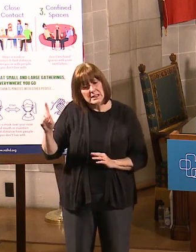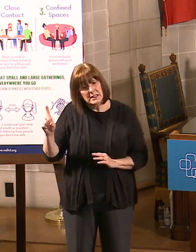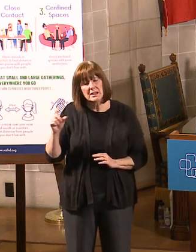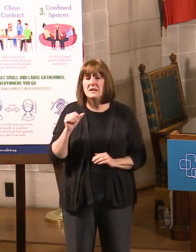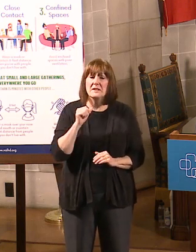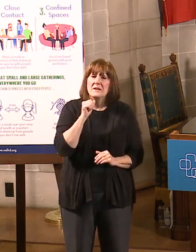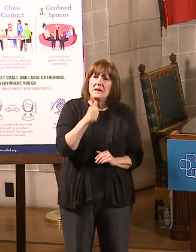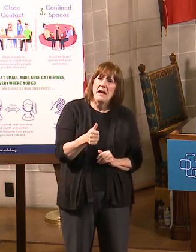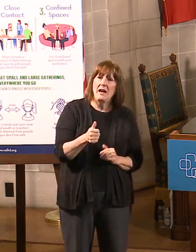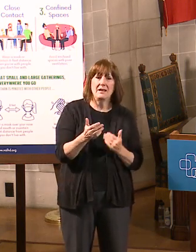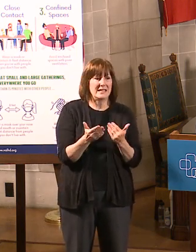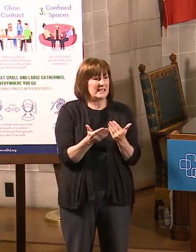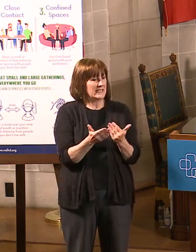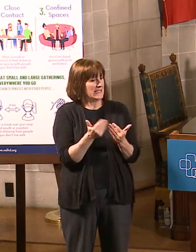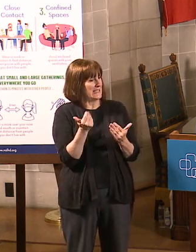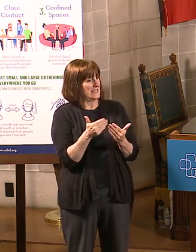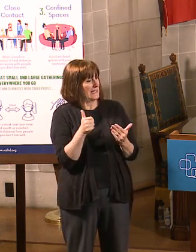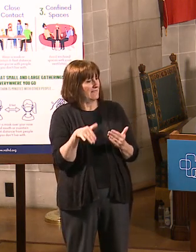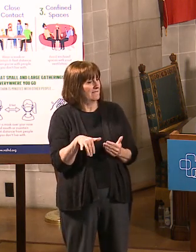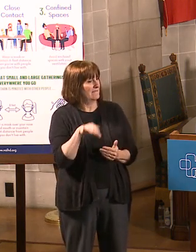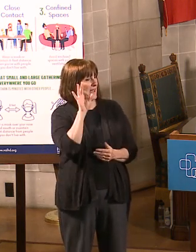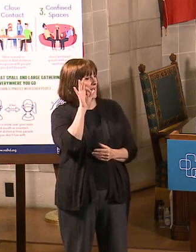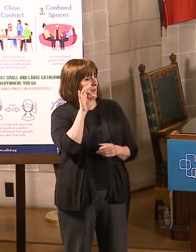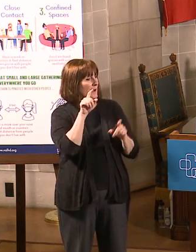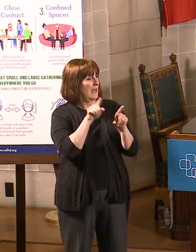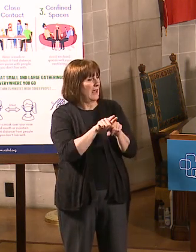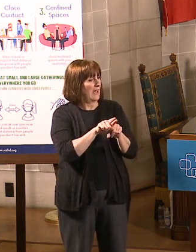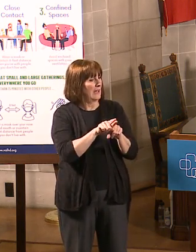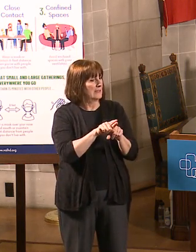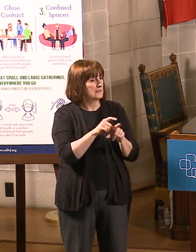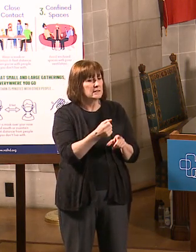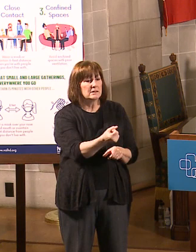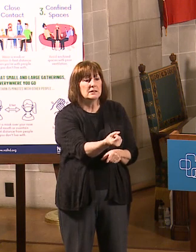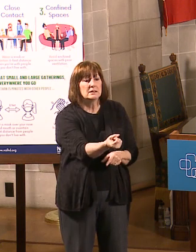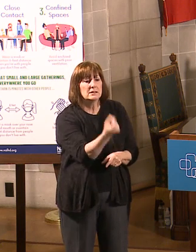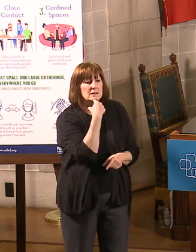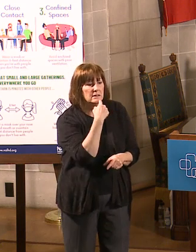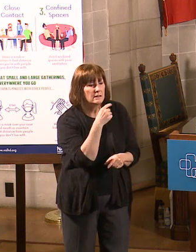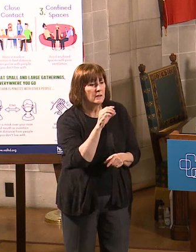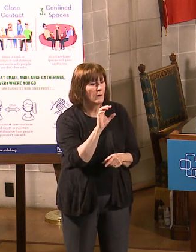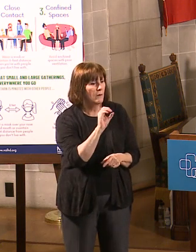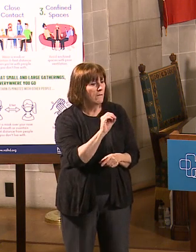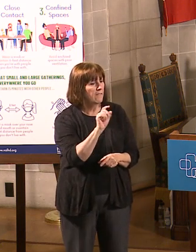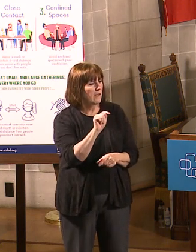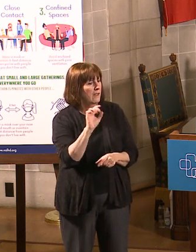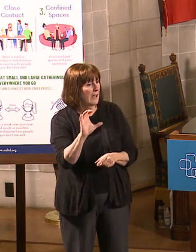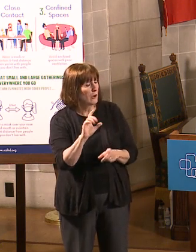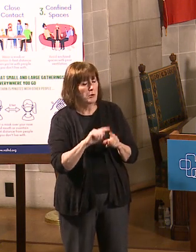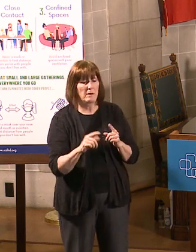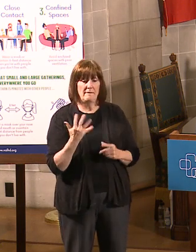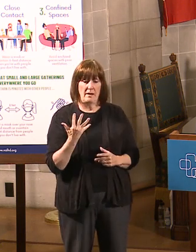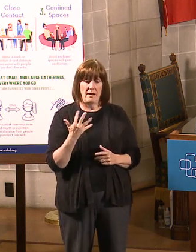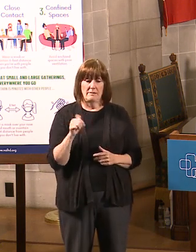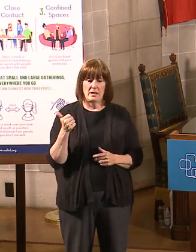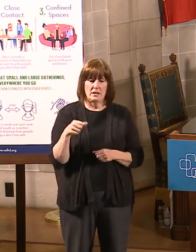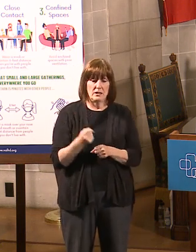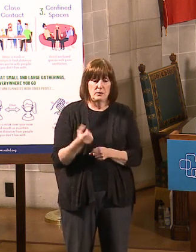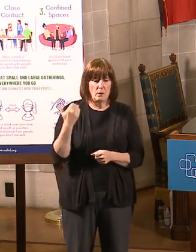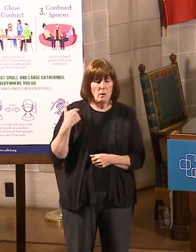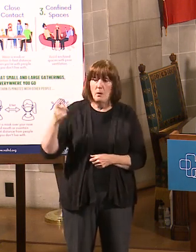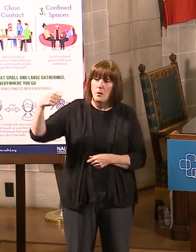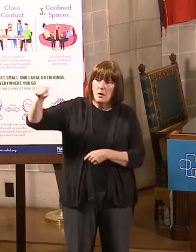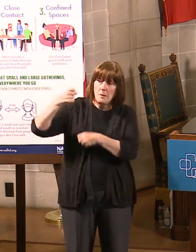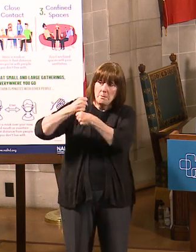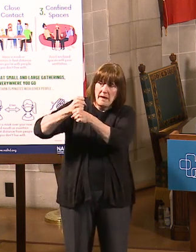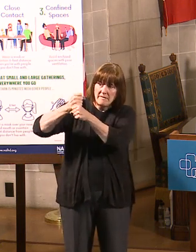not very easily found as an over-the-counter dose. But about 5 or 10 years ago, the manufacturers